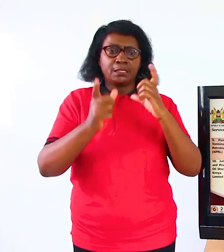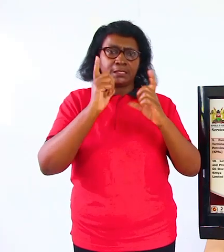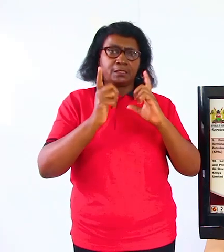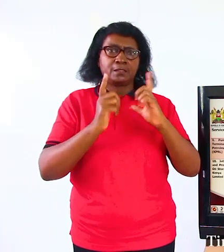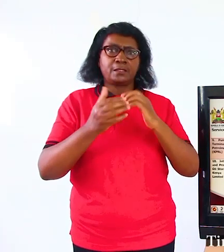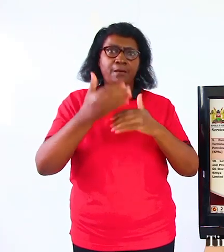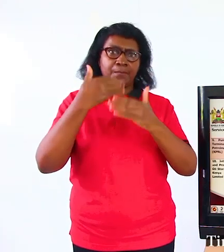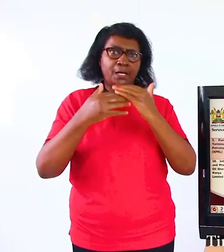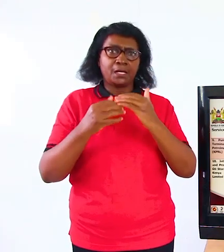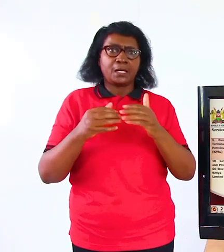Timeline